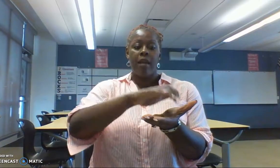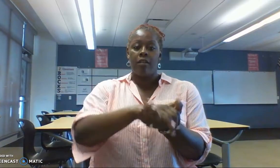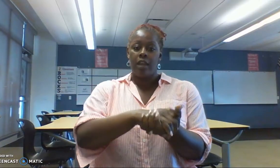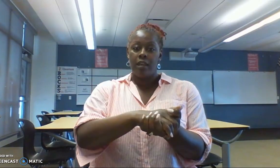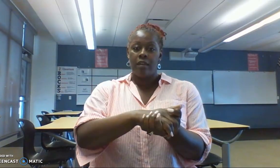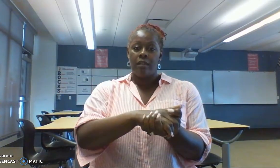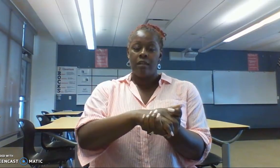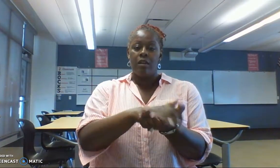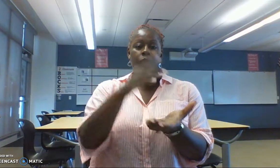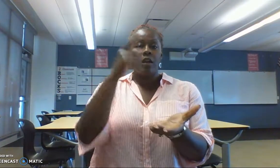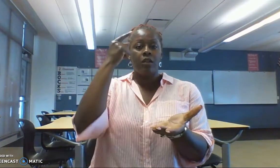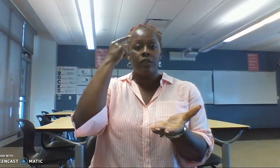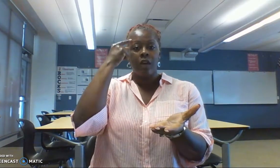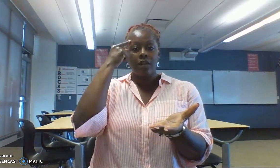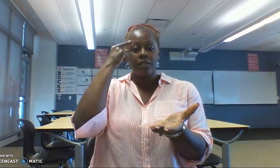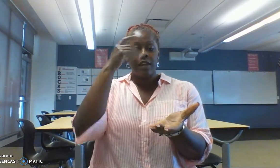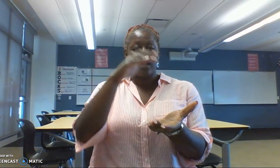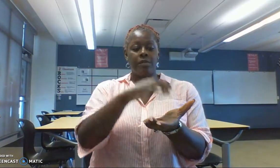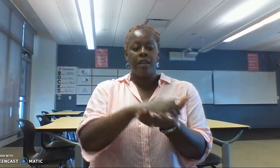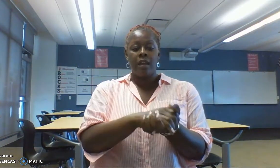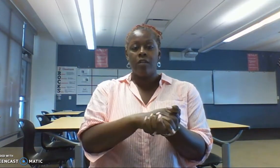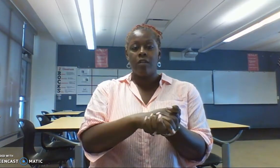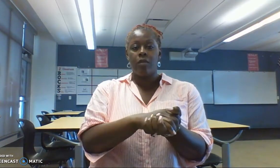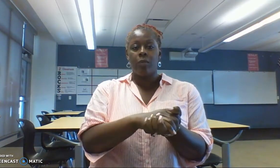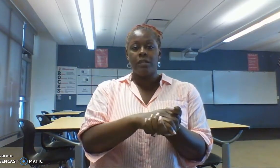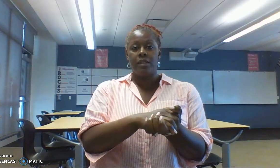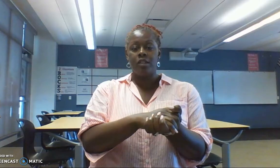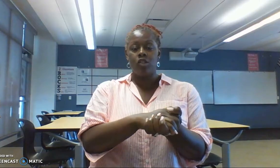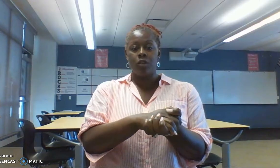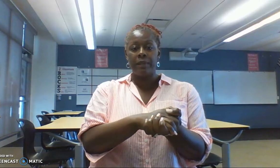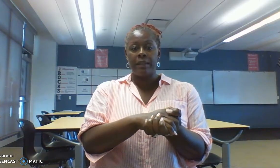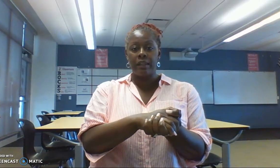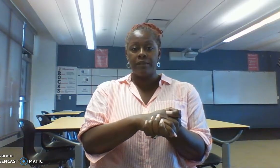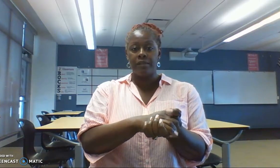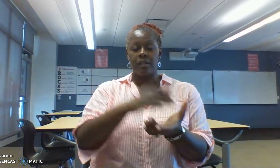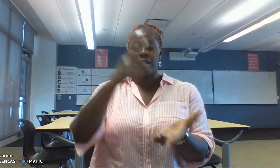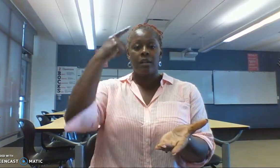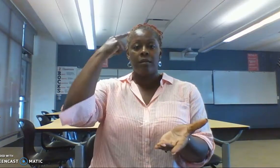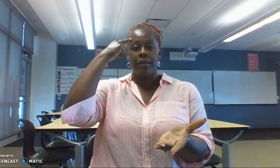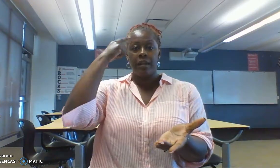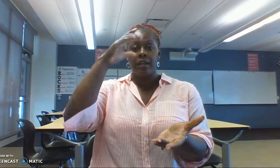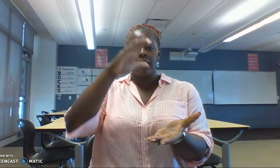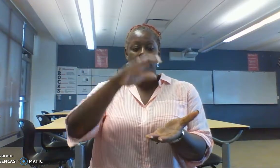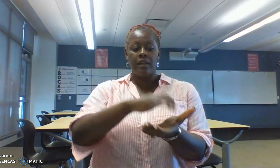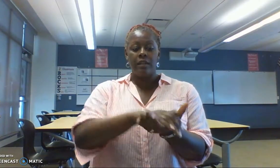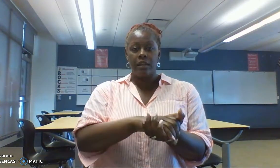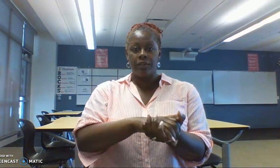Marry. What your thoughts that come together represent your beliefs. Belief.